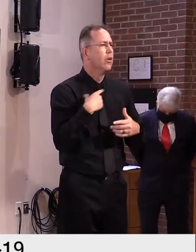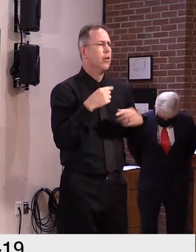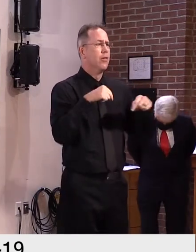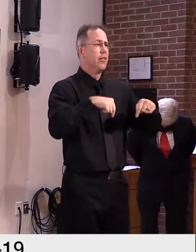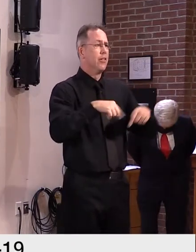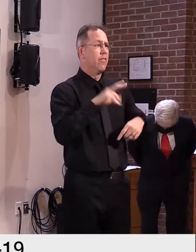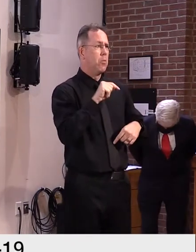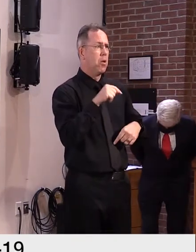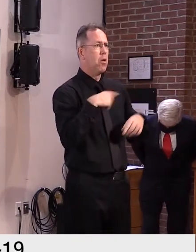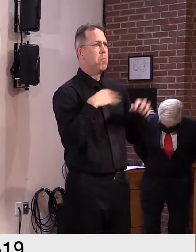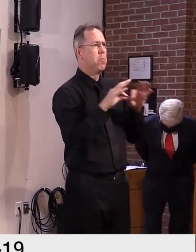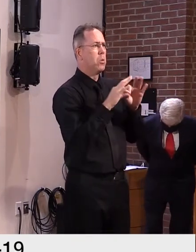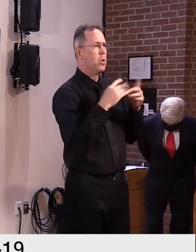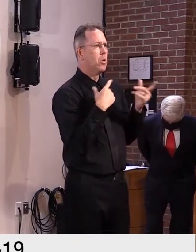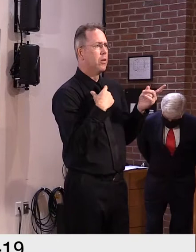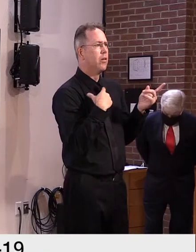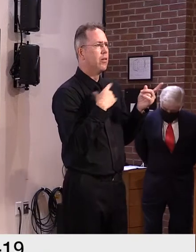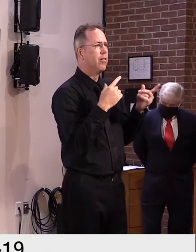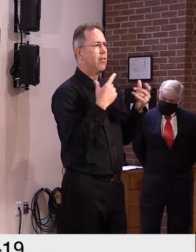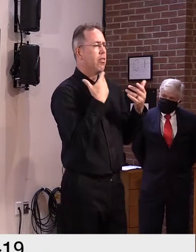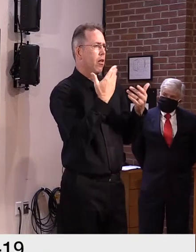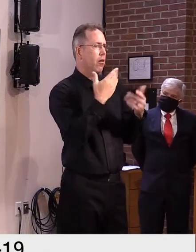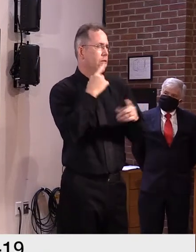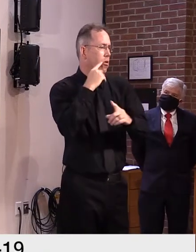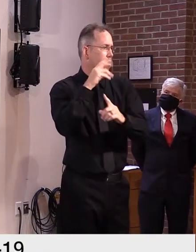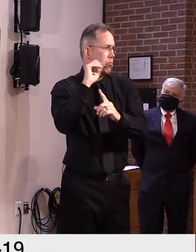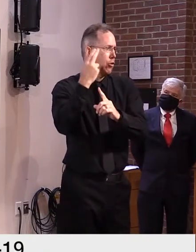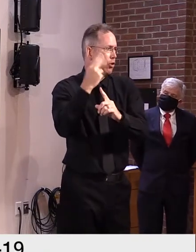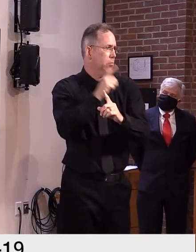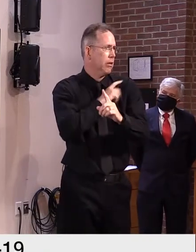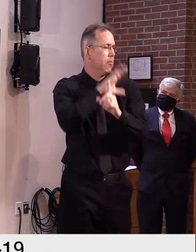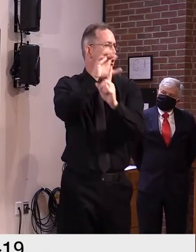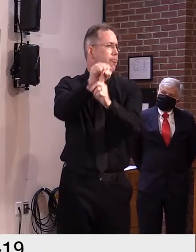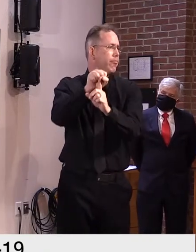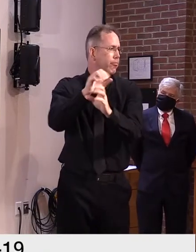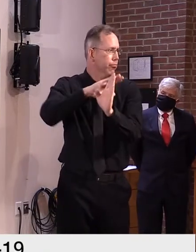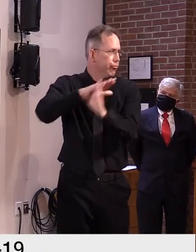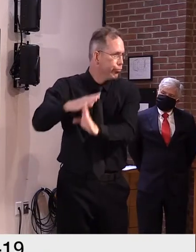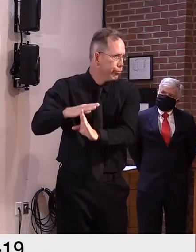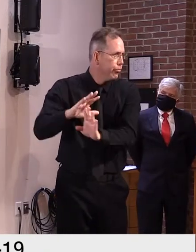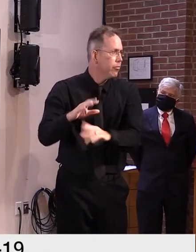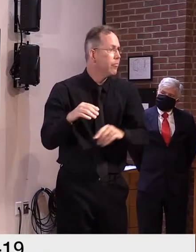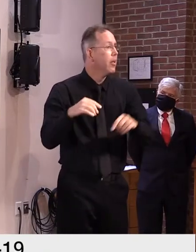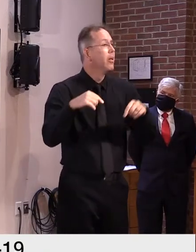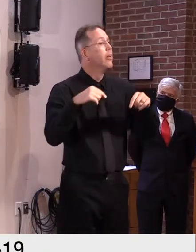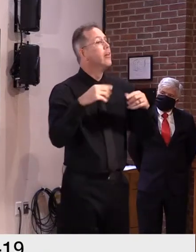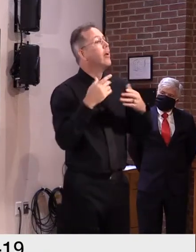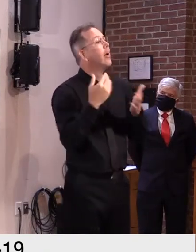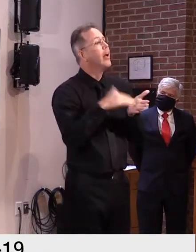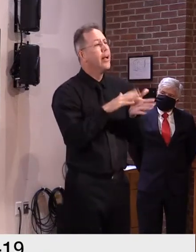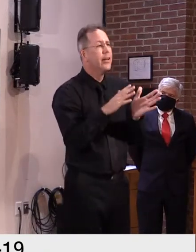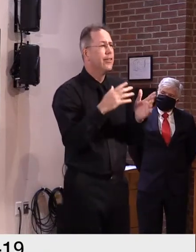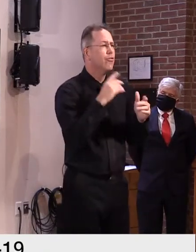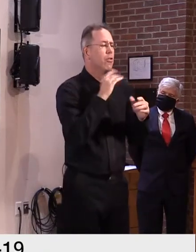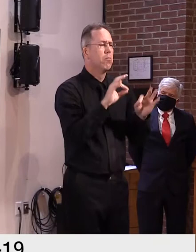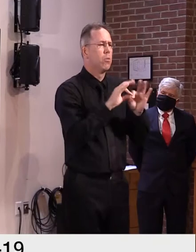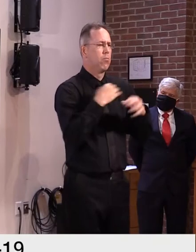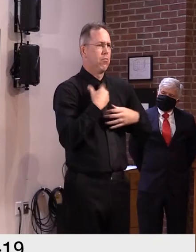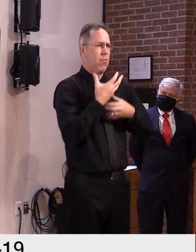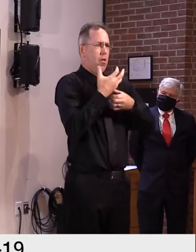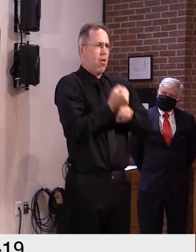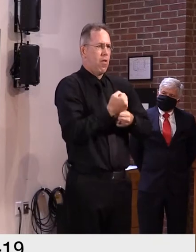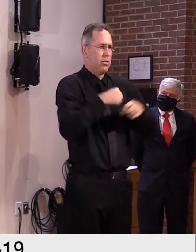that effort. And I would maintain that I have a great deal of faith and trust and confidence in our law enforcement here in